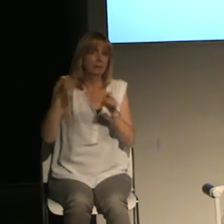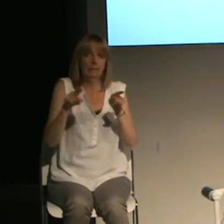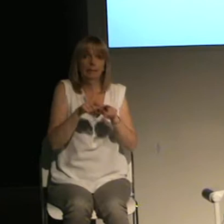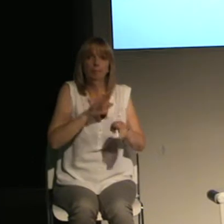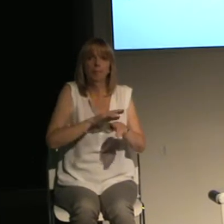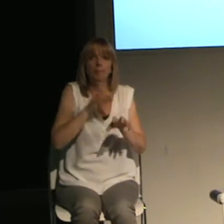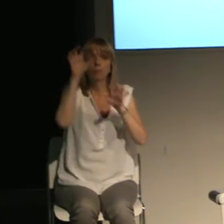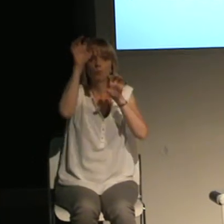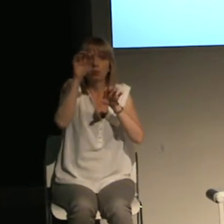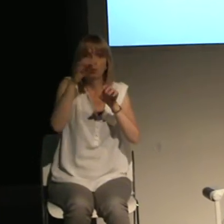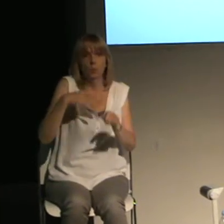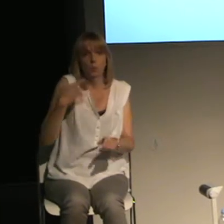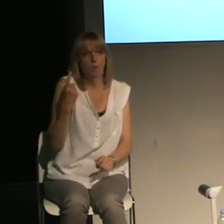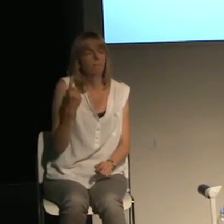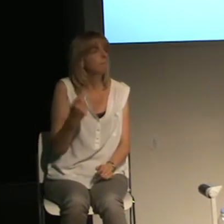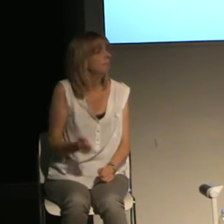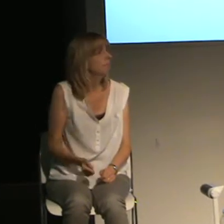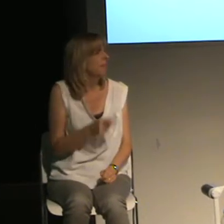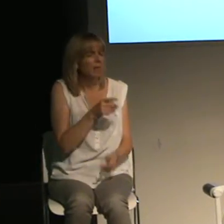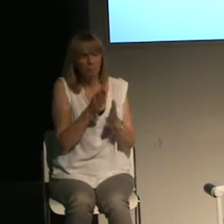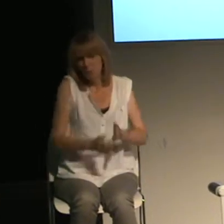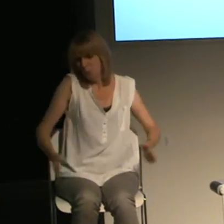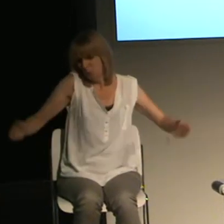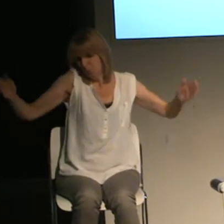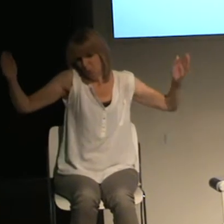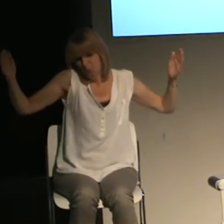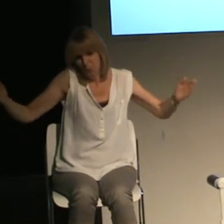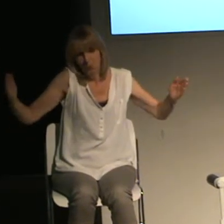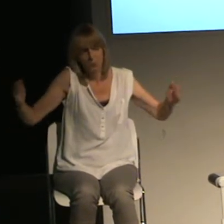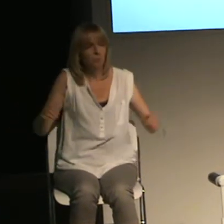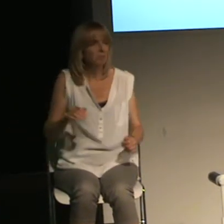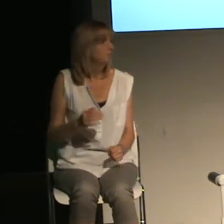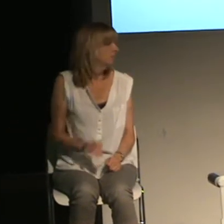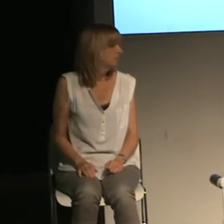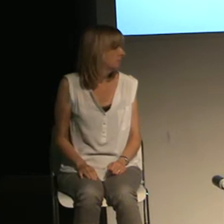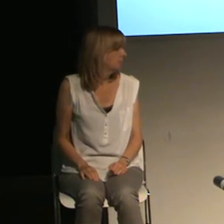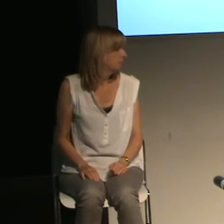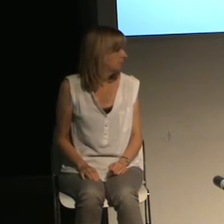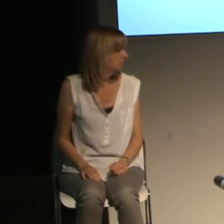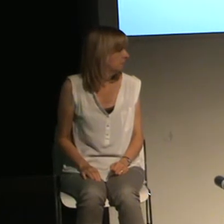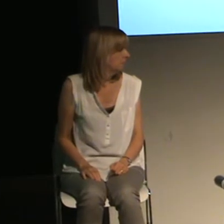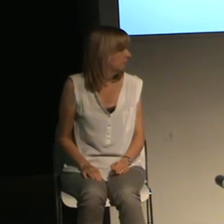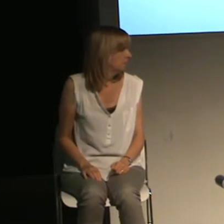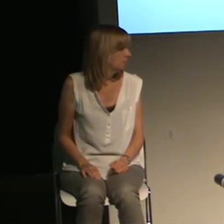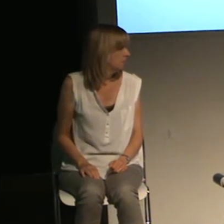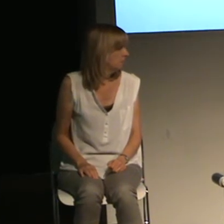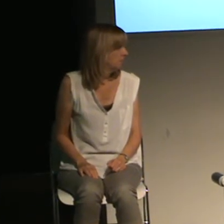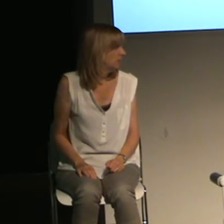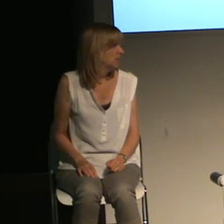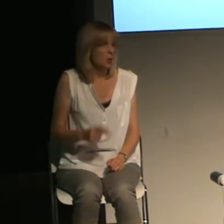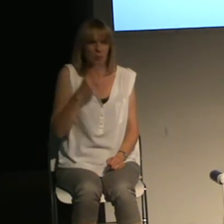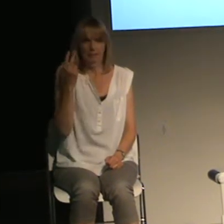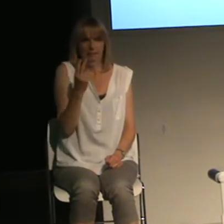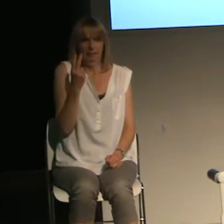lived. They're absolutely massive. It must be something like twice the length of any living large crocodile